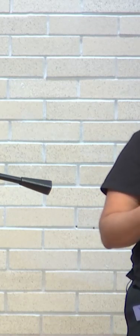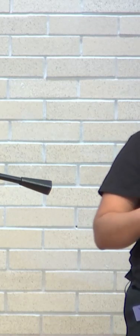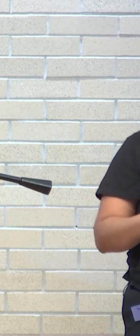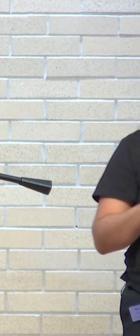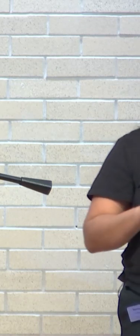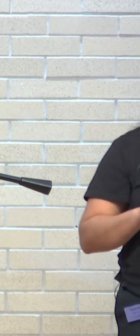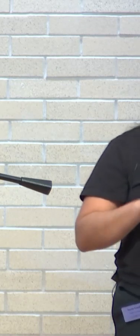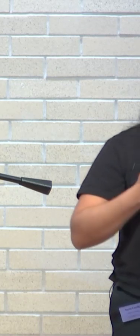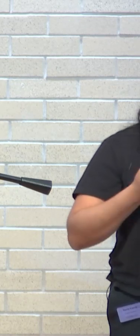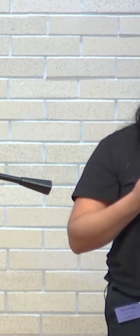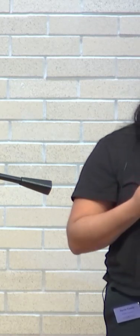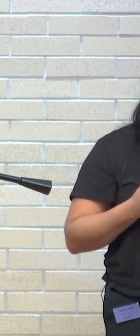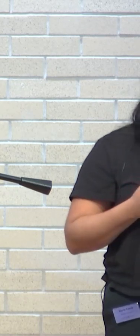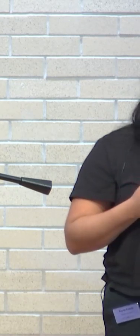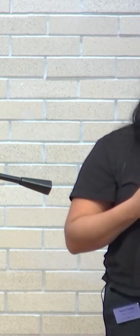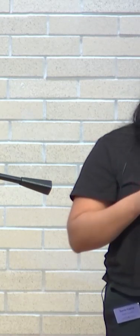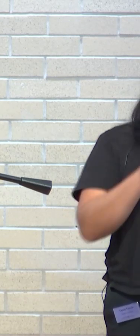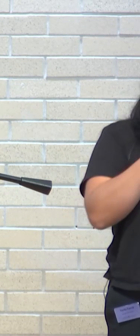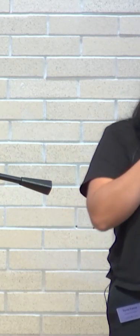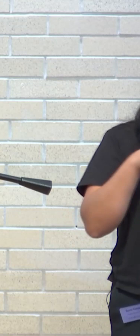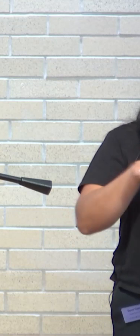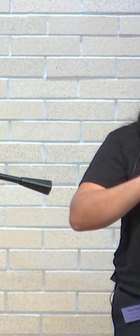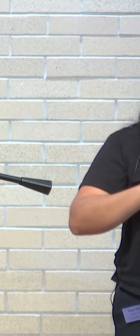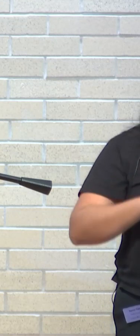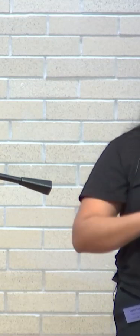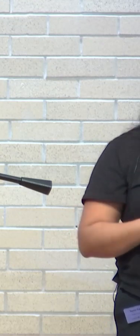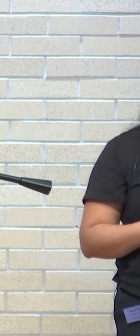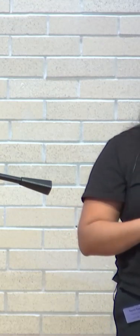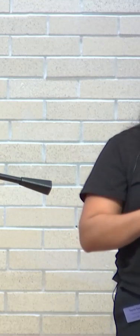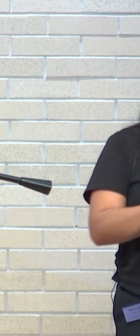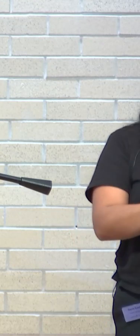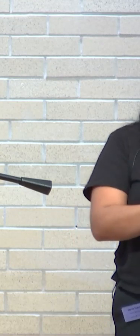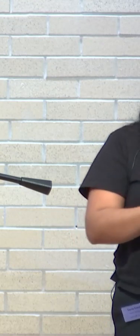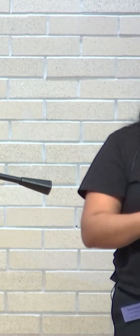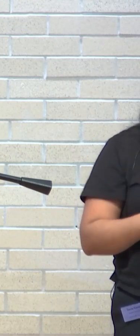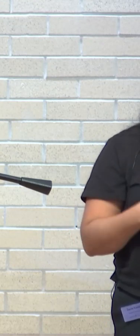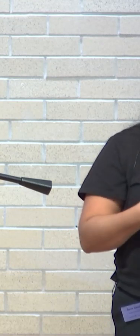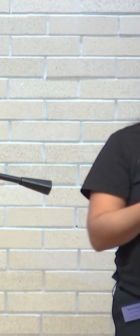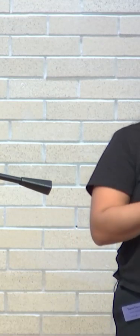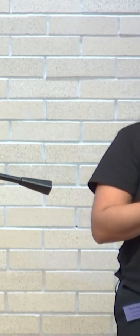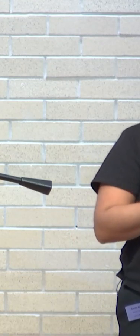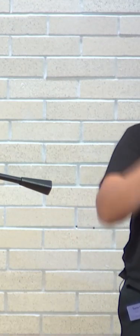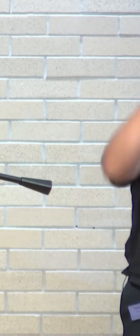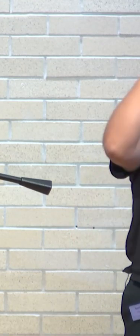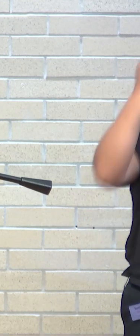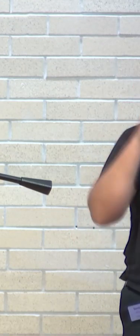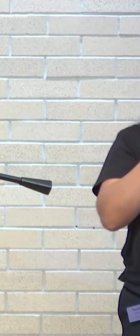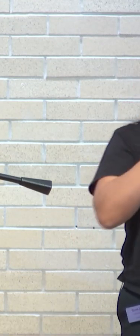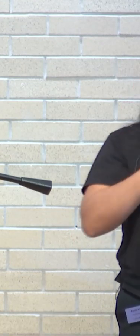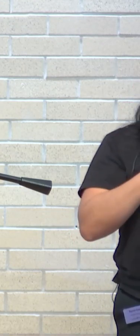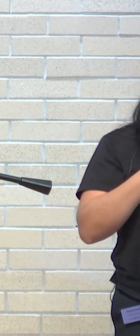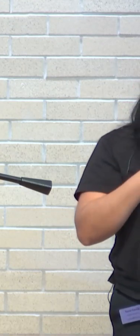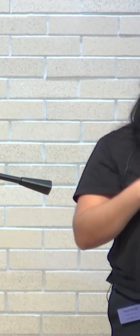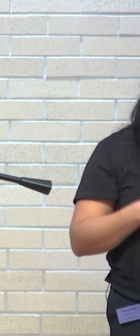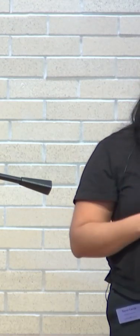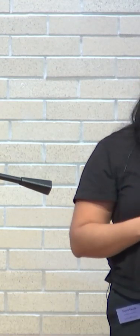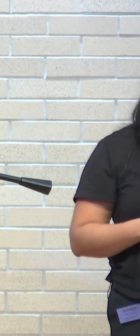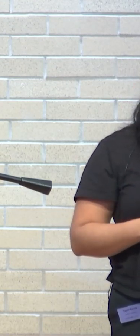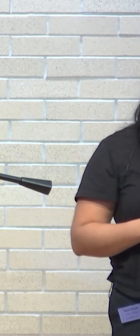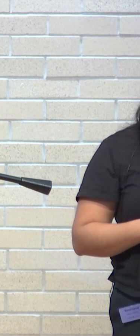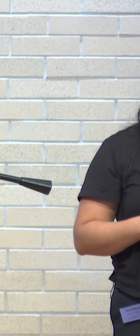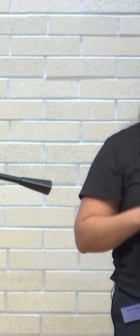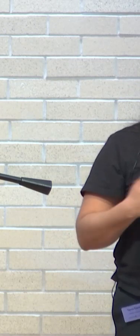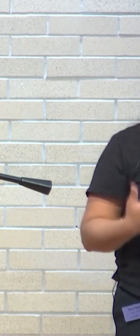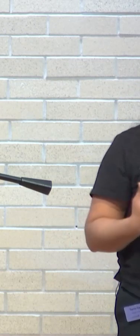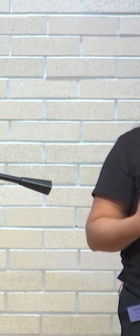spaces, then who would? I identify as a Black woman, and with that label comes many challenges on a predominantly white